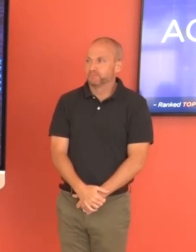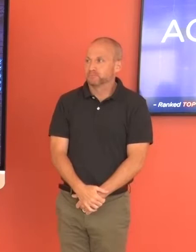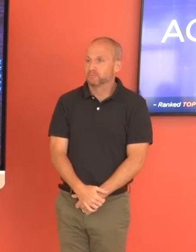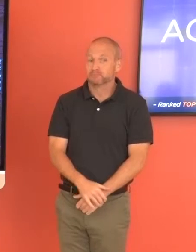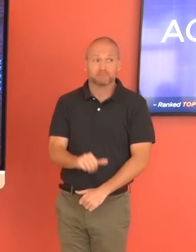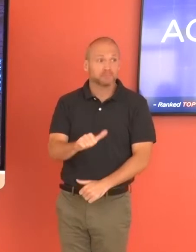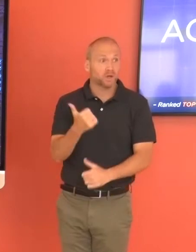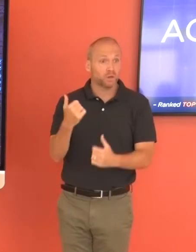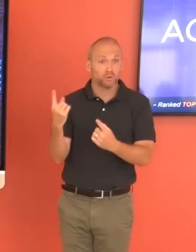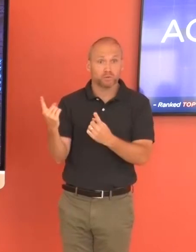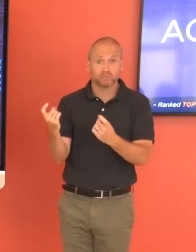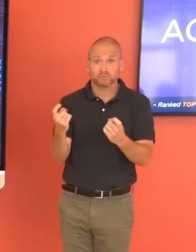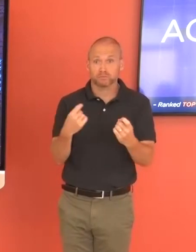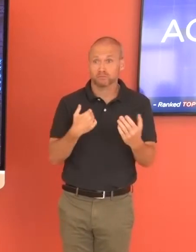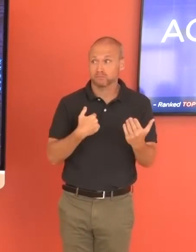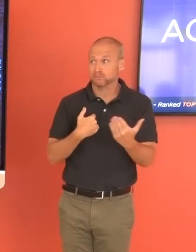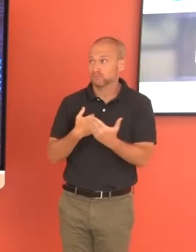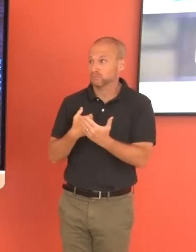Anything else?